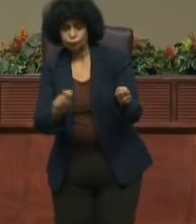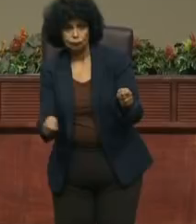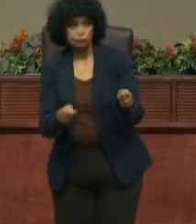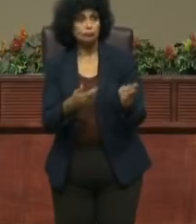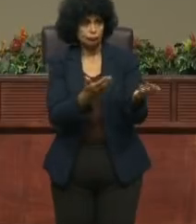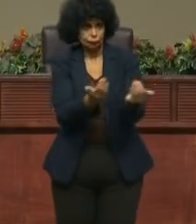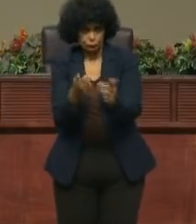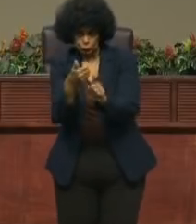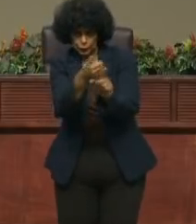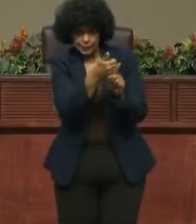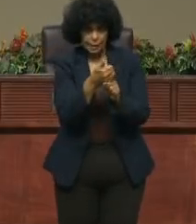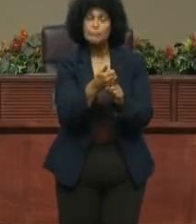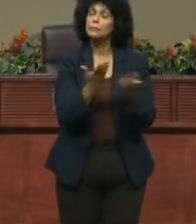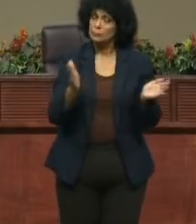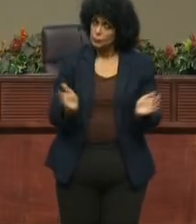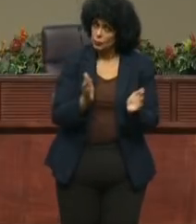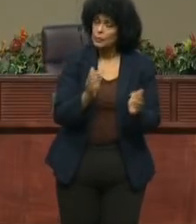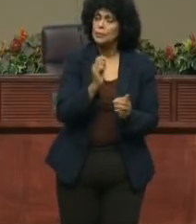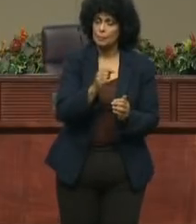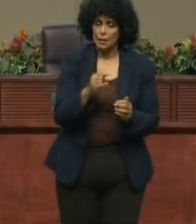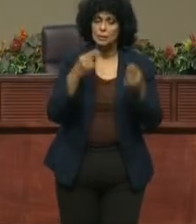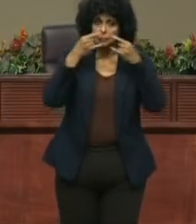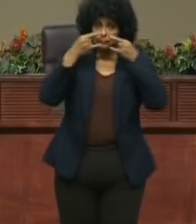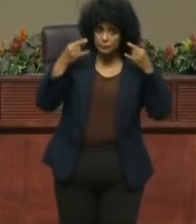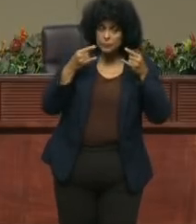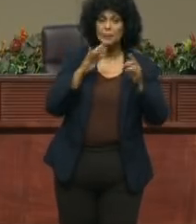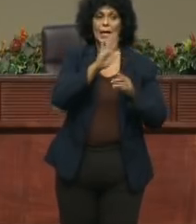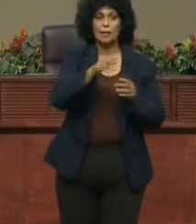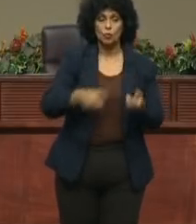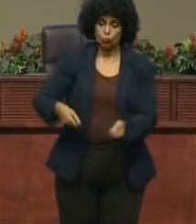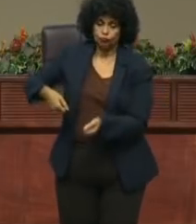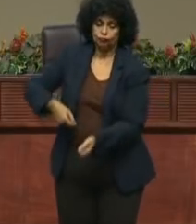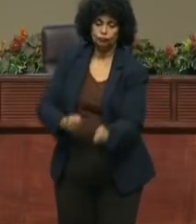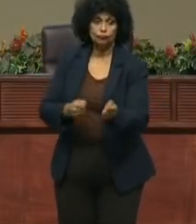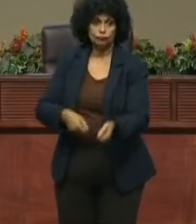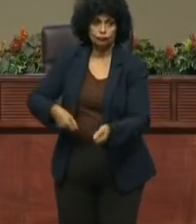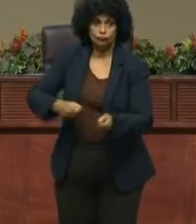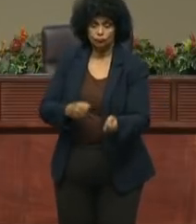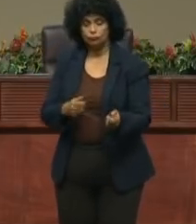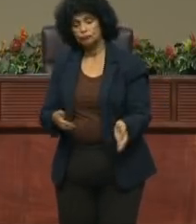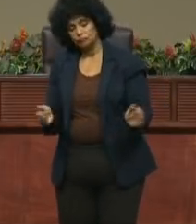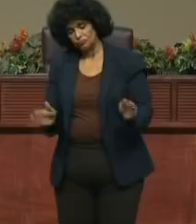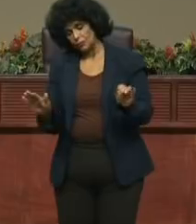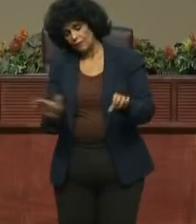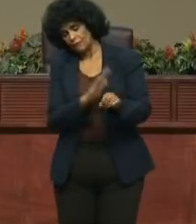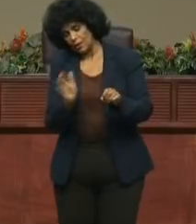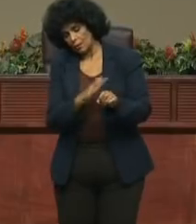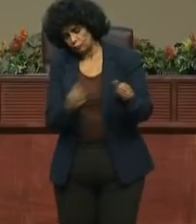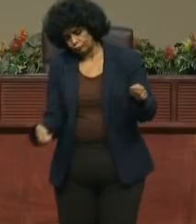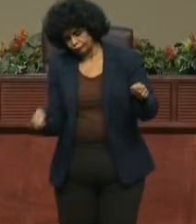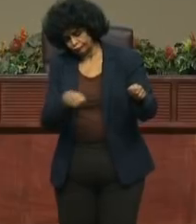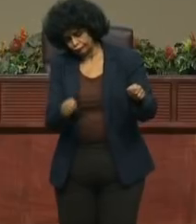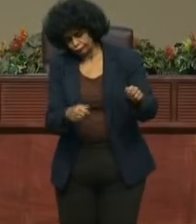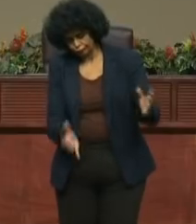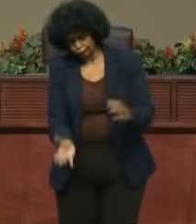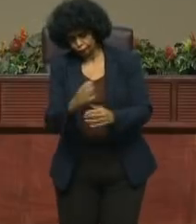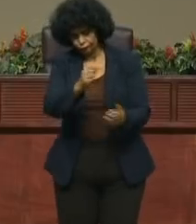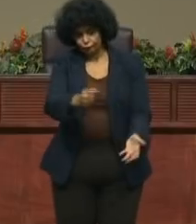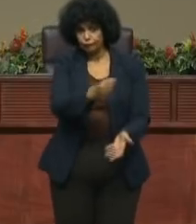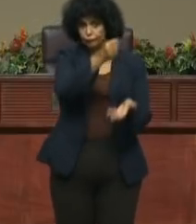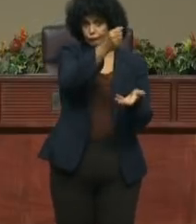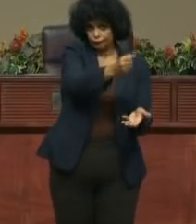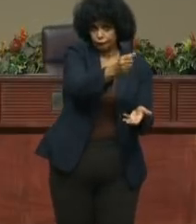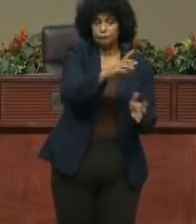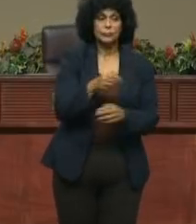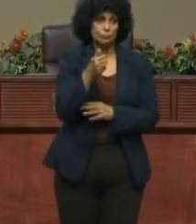everyone to wear face coverings and bring your own shovel to fill the sandbags. In addition to the free